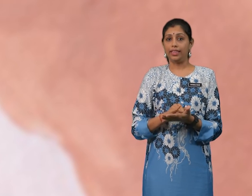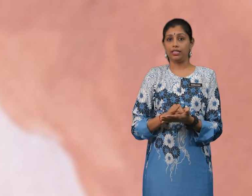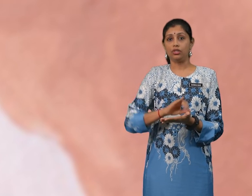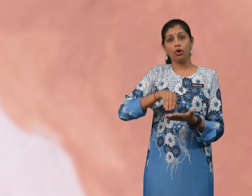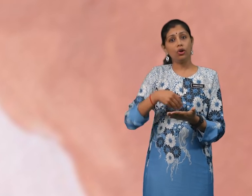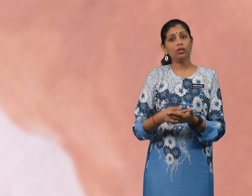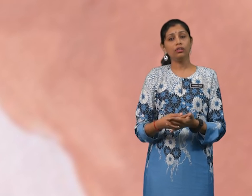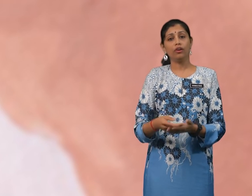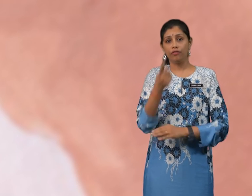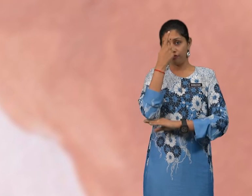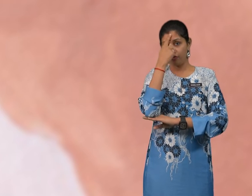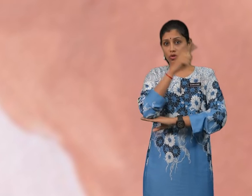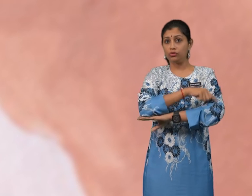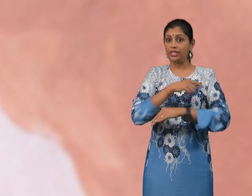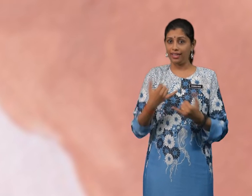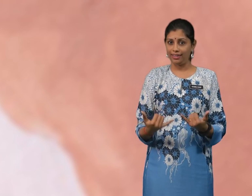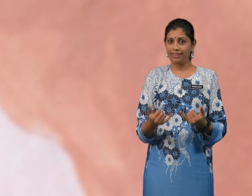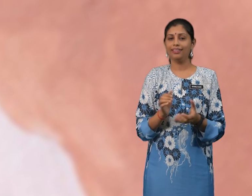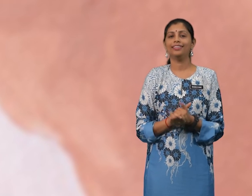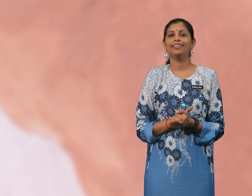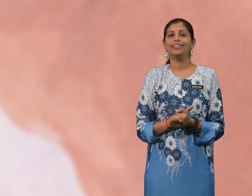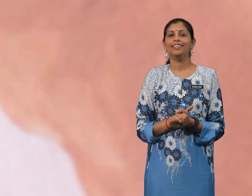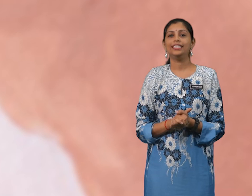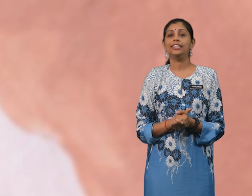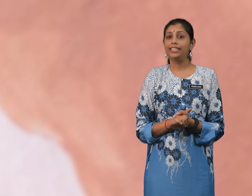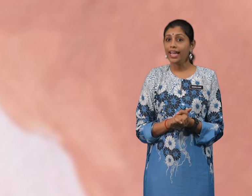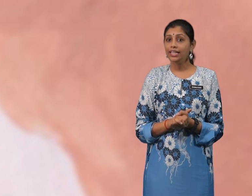That's all for today. Till then,